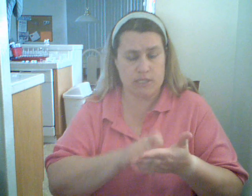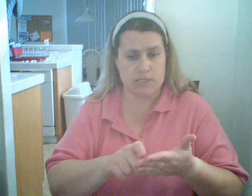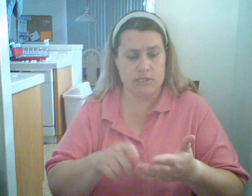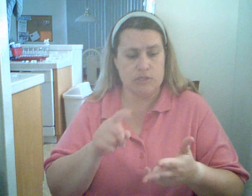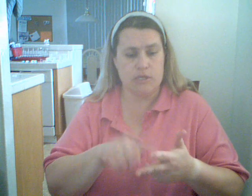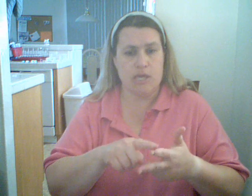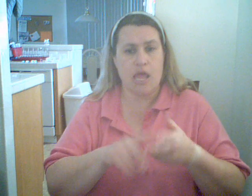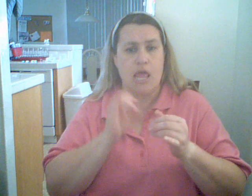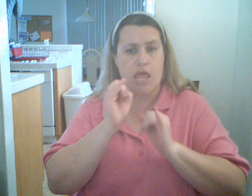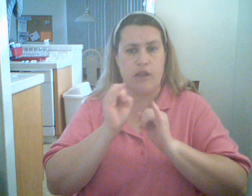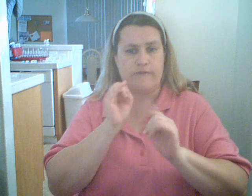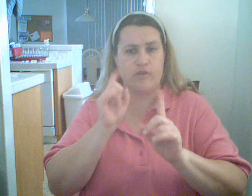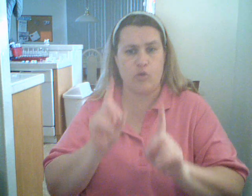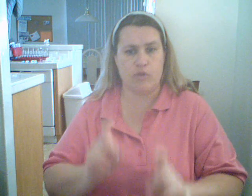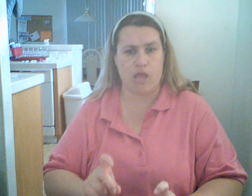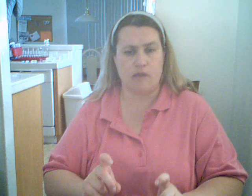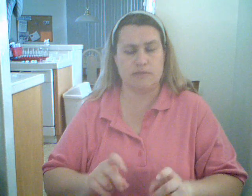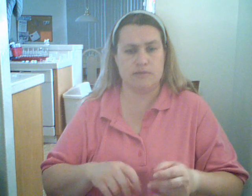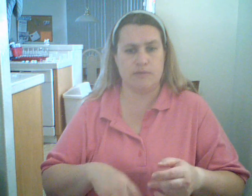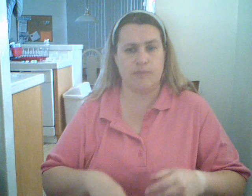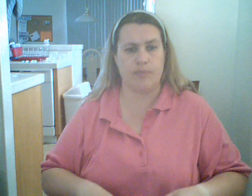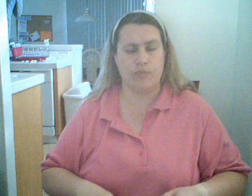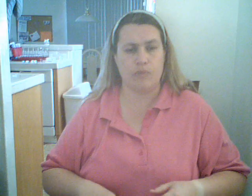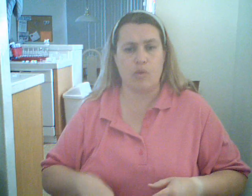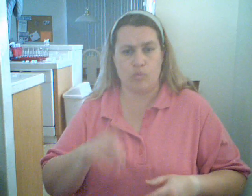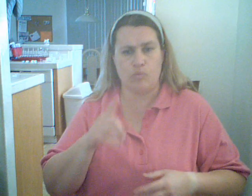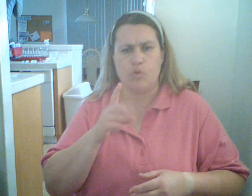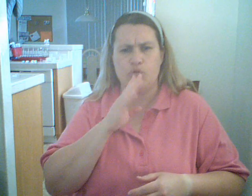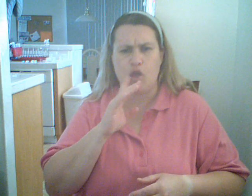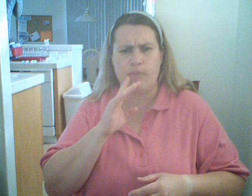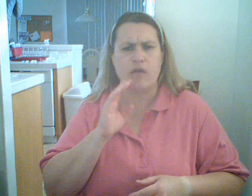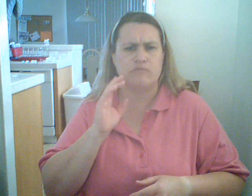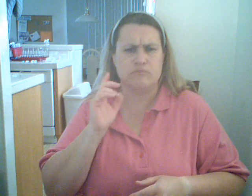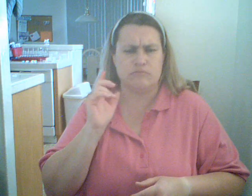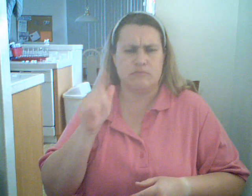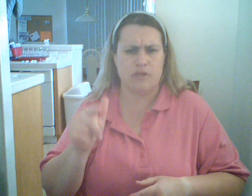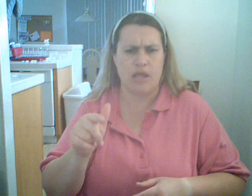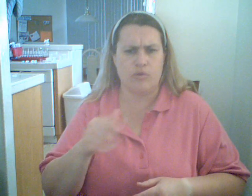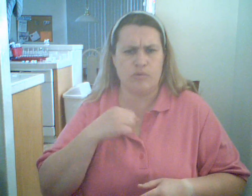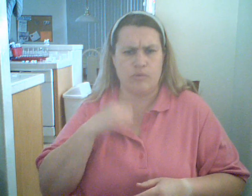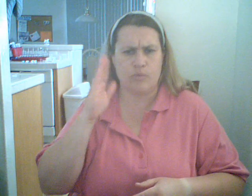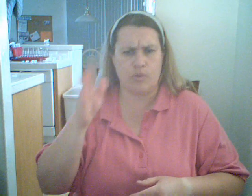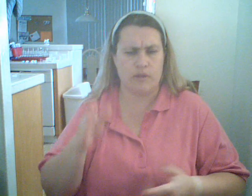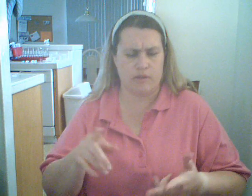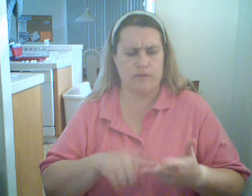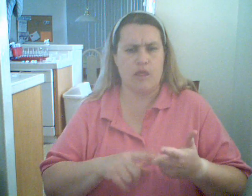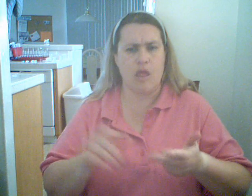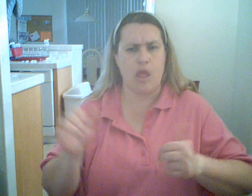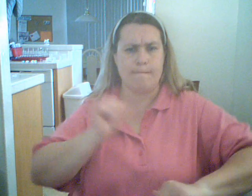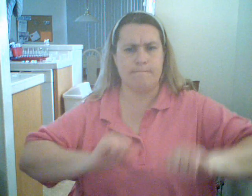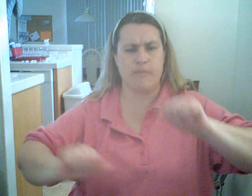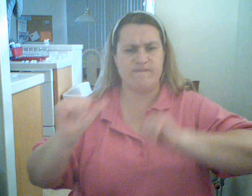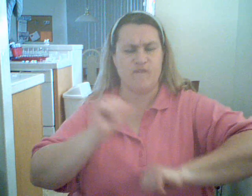interview portion of the test, which we'll talk about as well. And then there is a performance interpreting